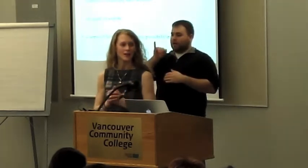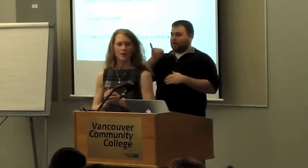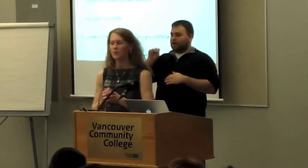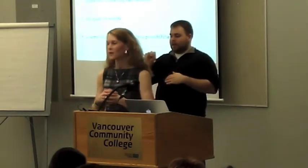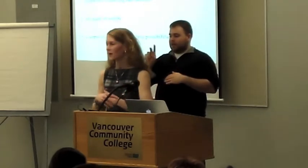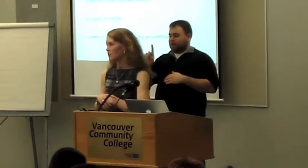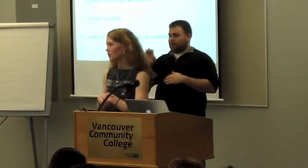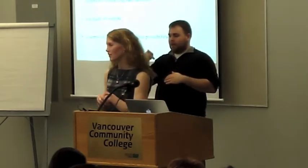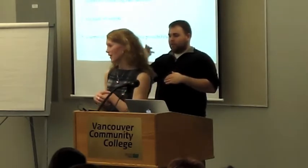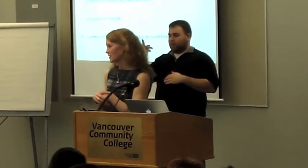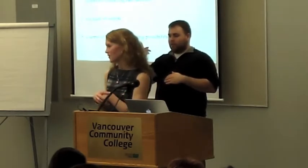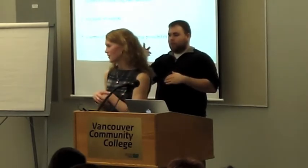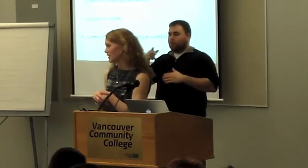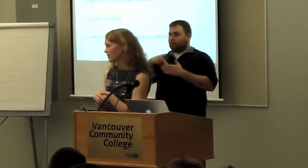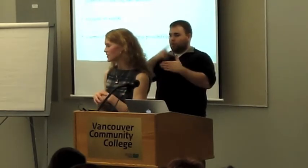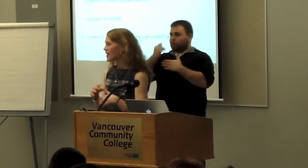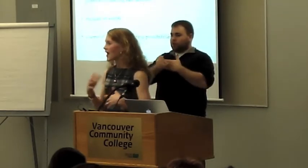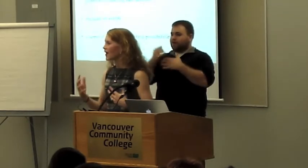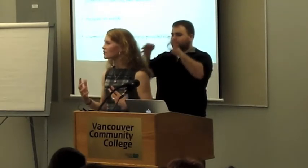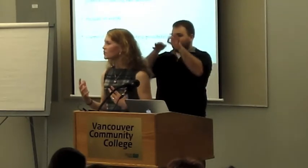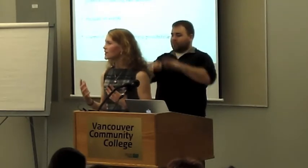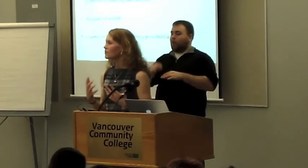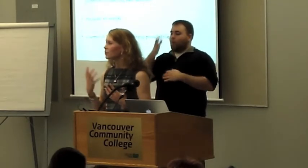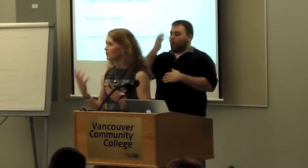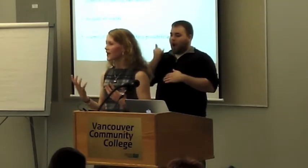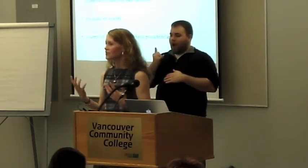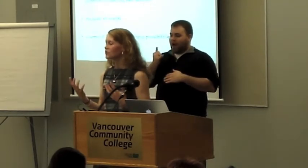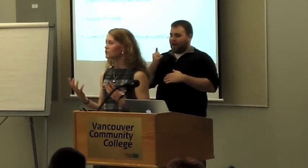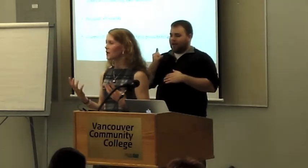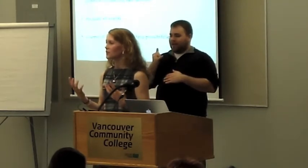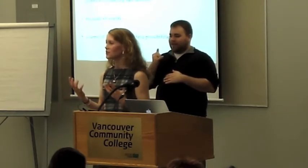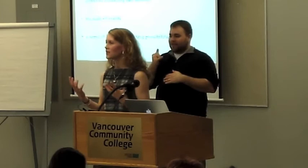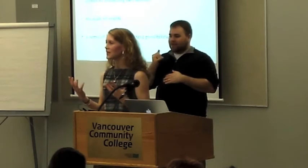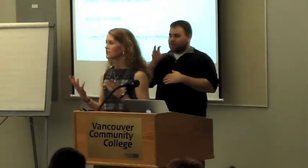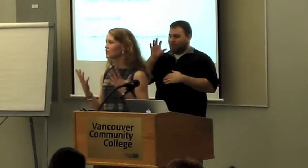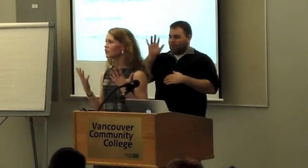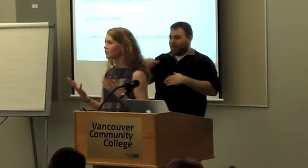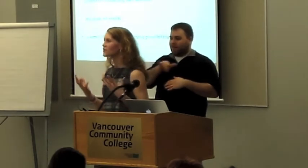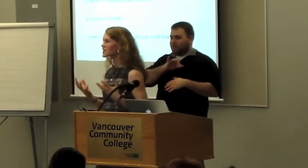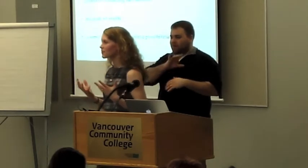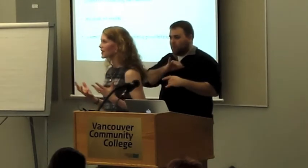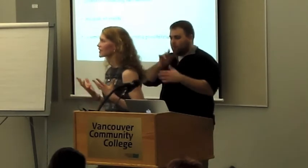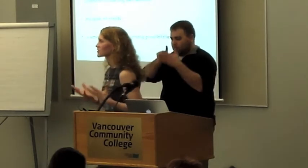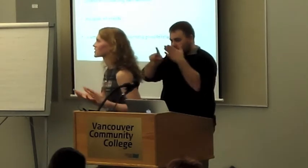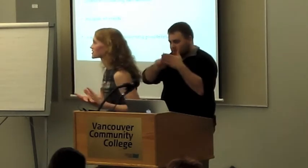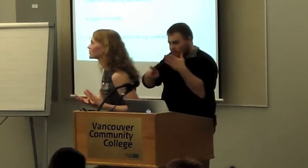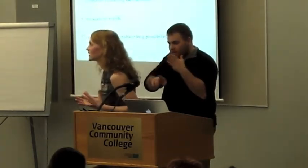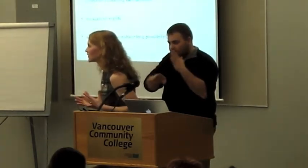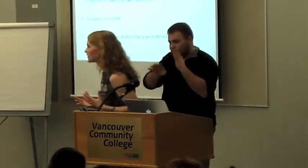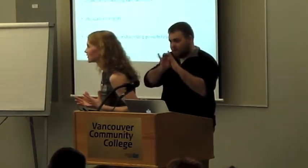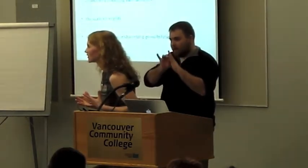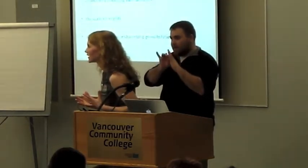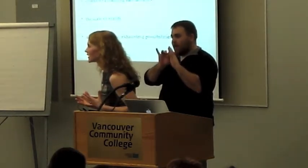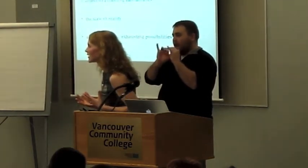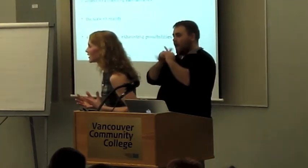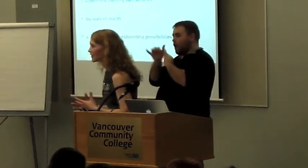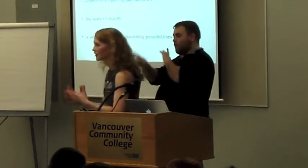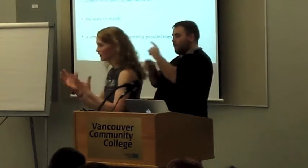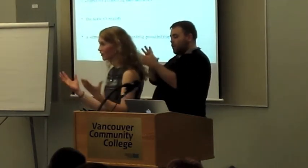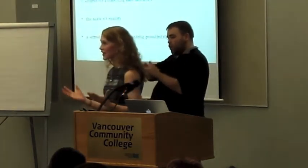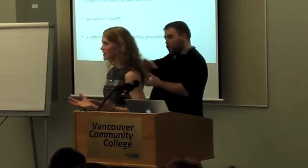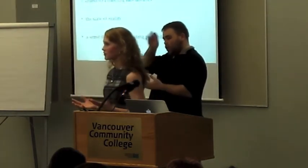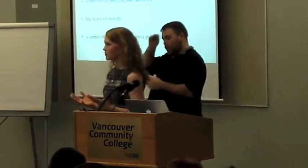we've been talking about more and more in the last few years. How do we provide students opportunities to learn something exhaustively